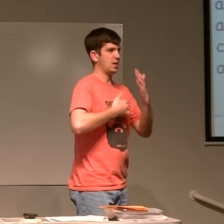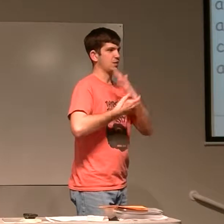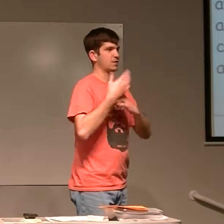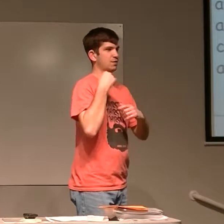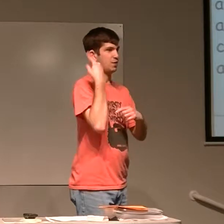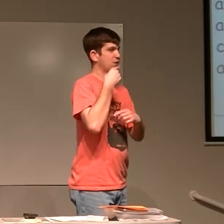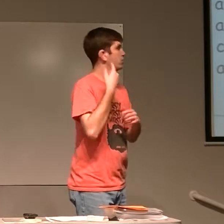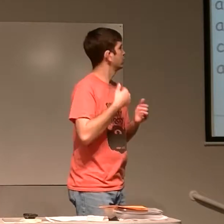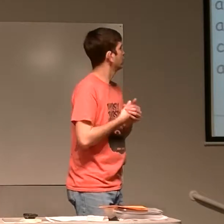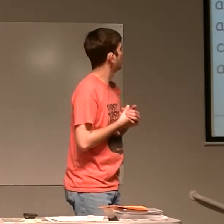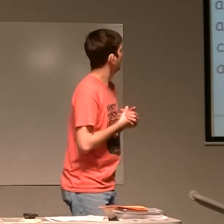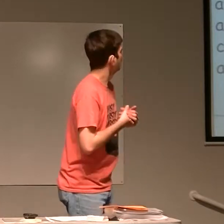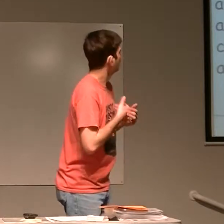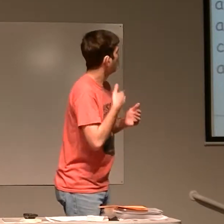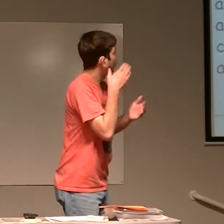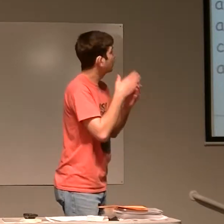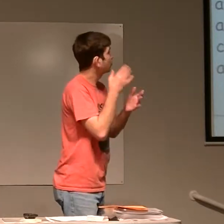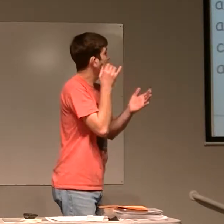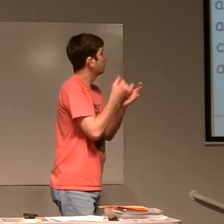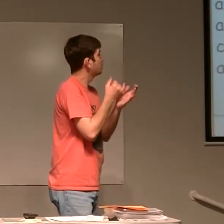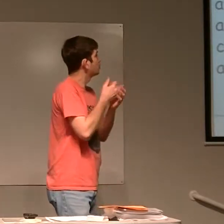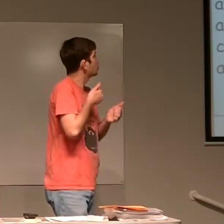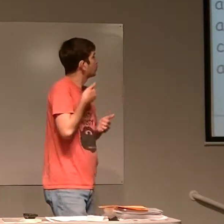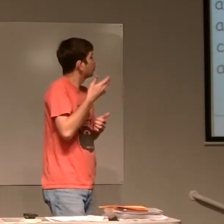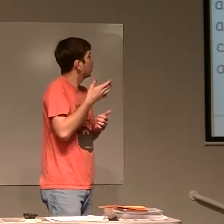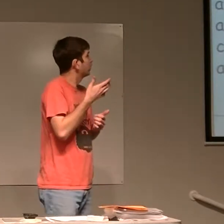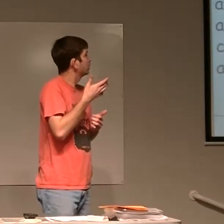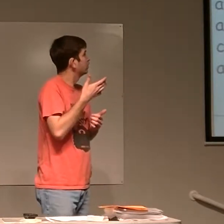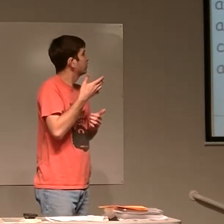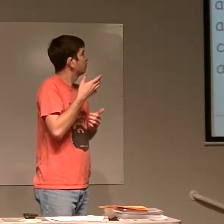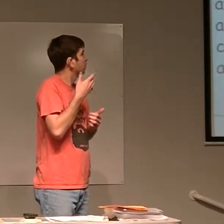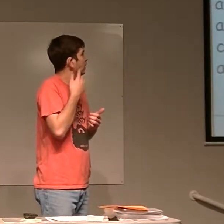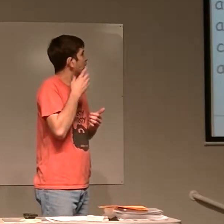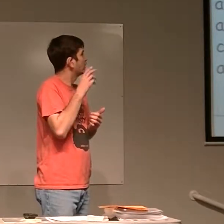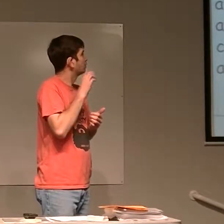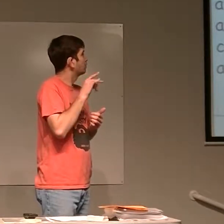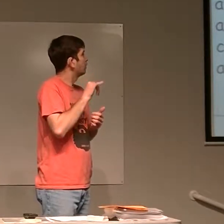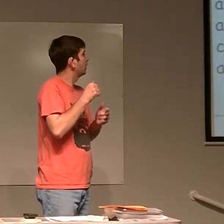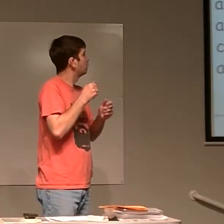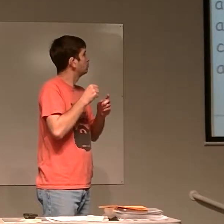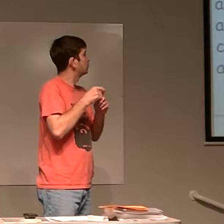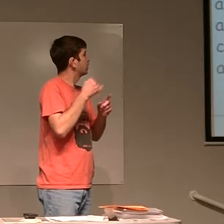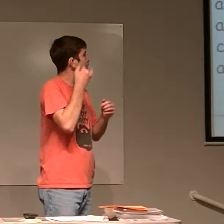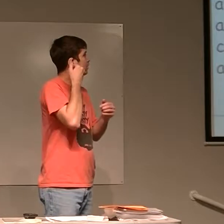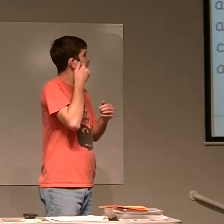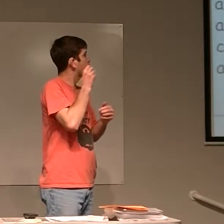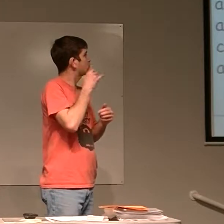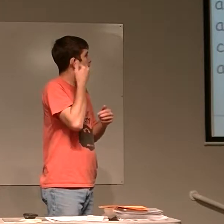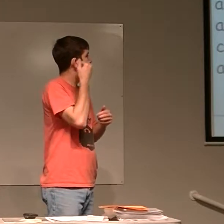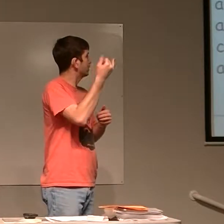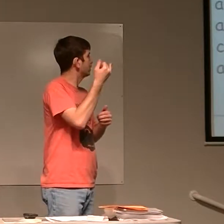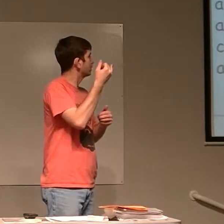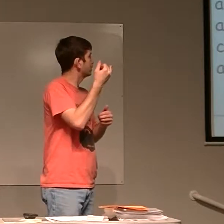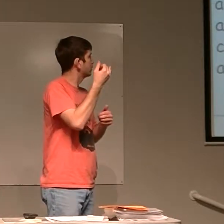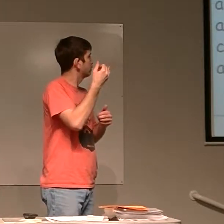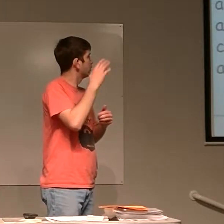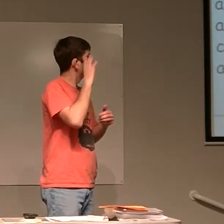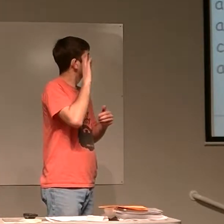hands and face, or a picture-like image to express and convey abstract ideas and